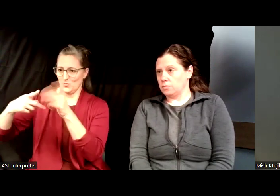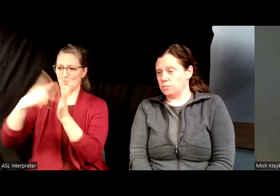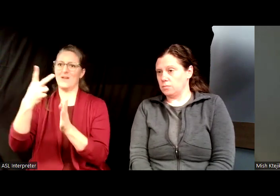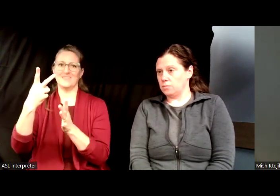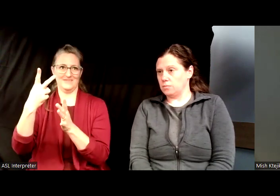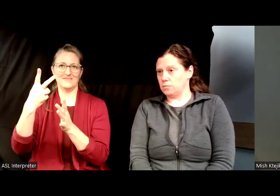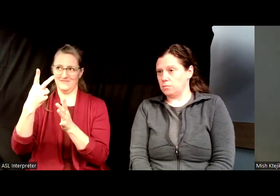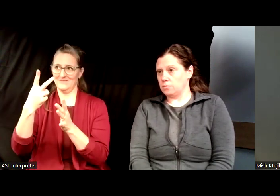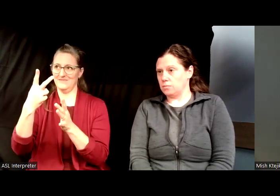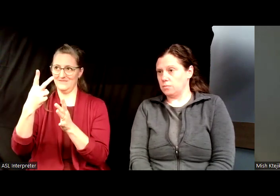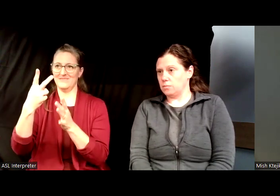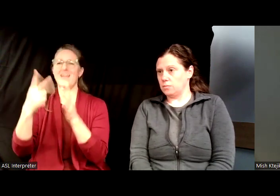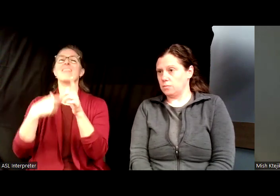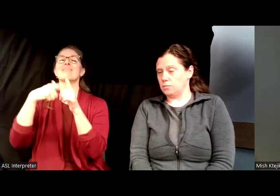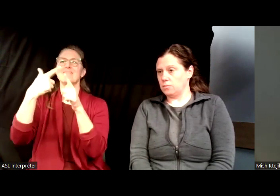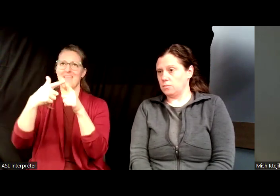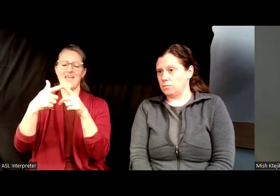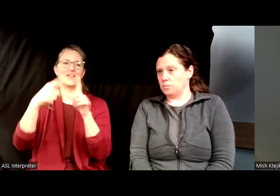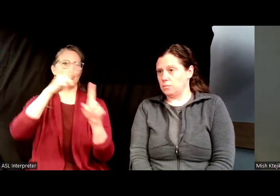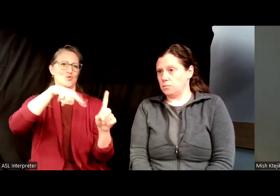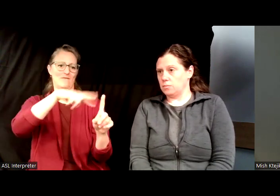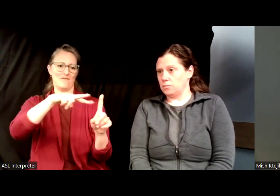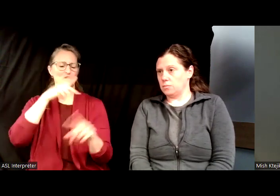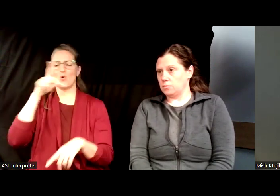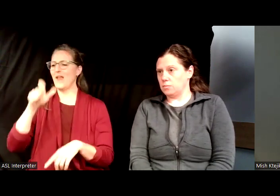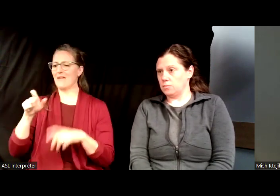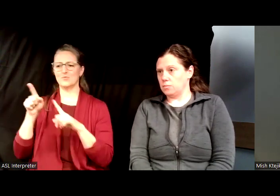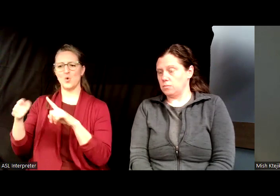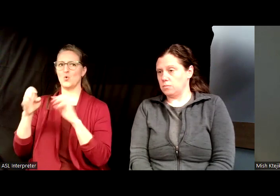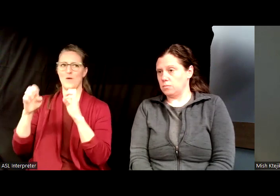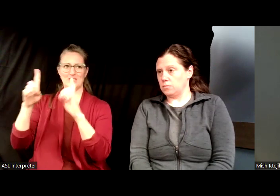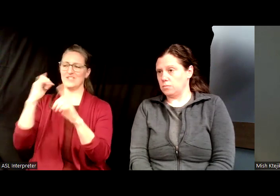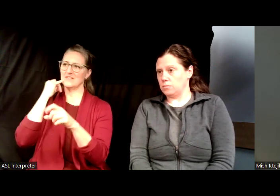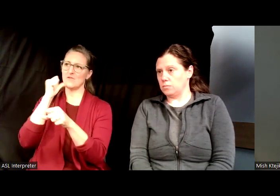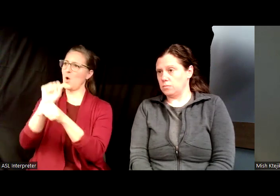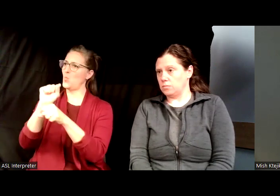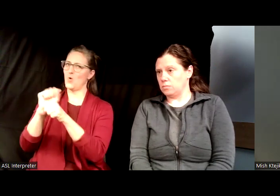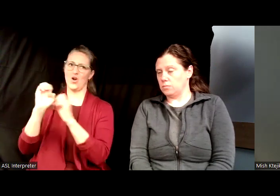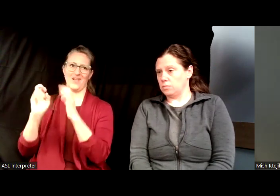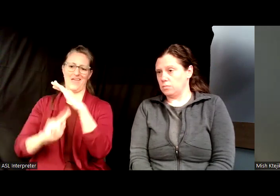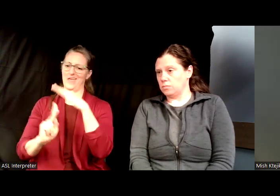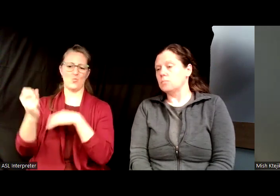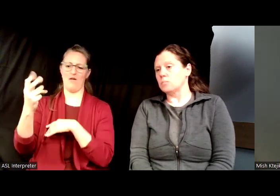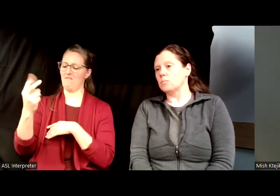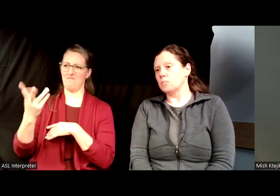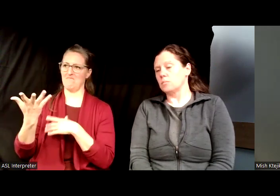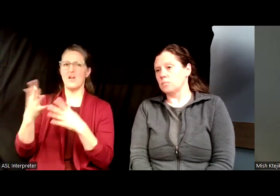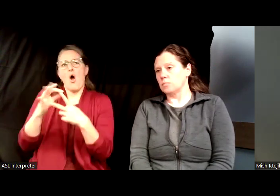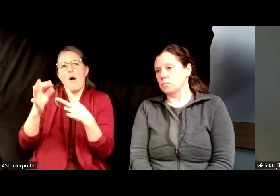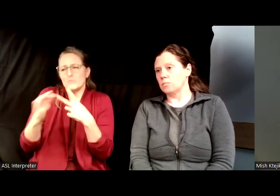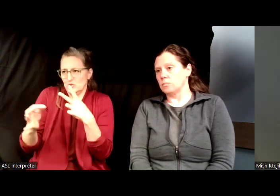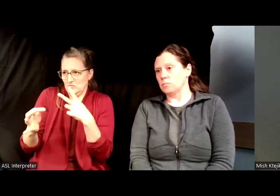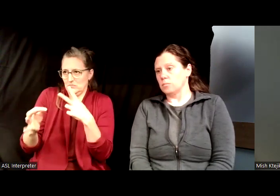And then move up to supervisor. They wouldn't have to go to education if they weren't working in it. You take it all. It's an option.